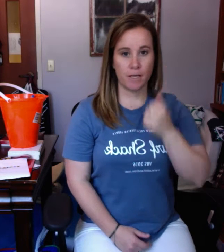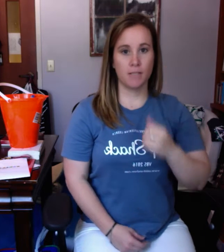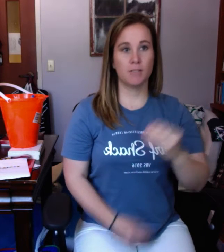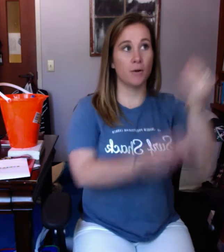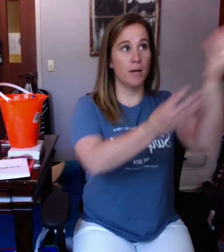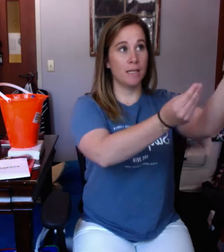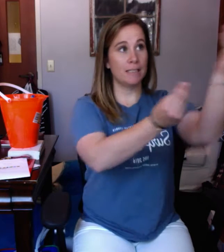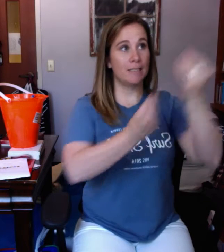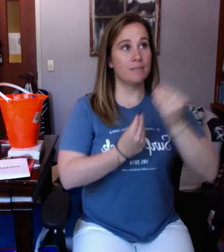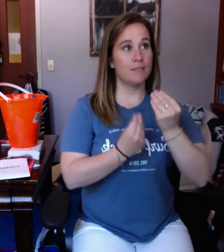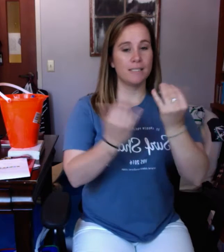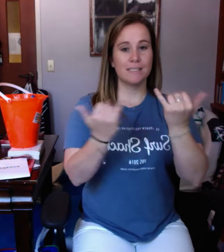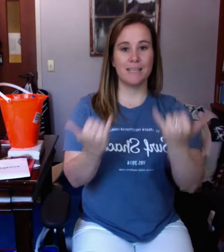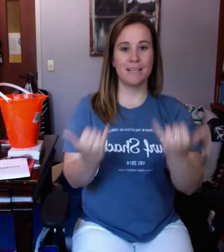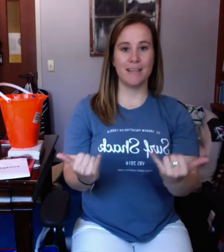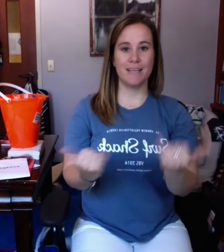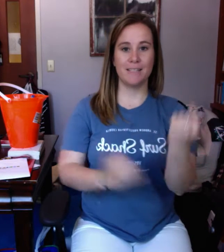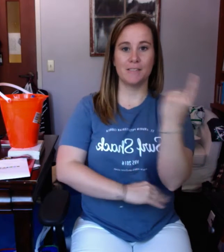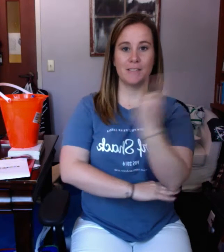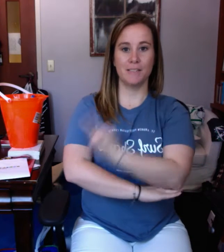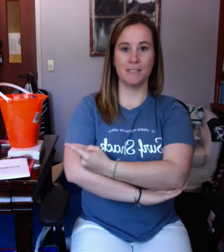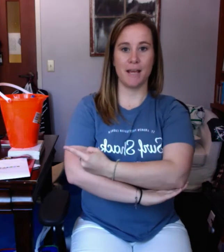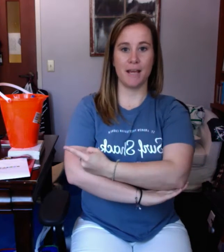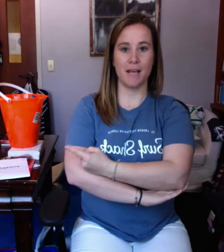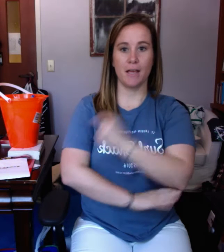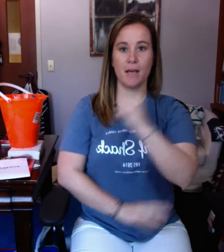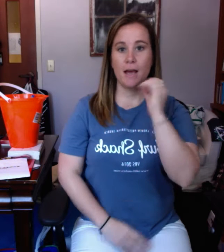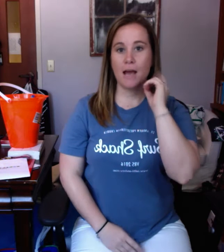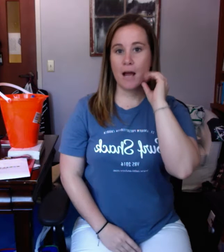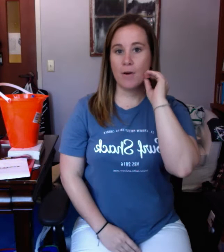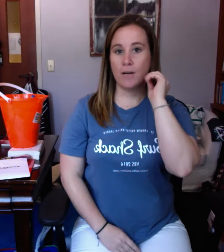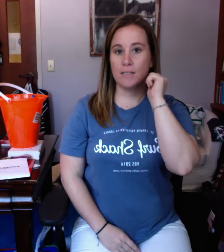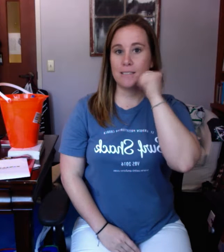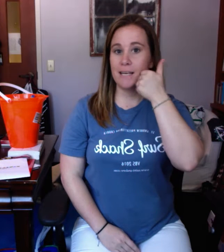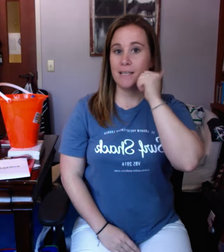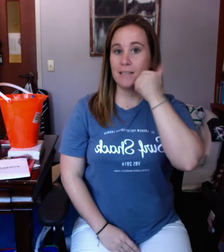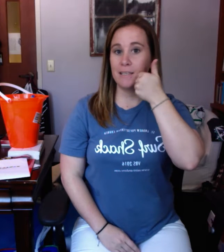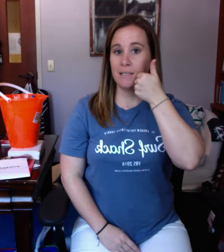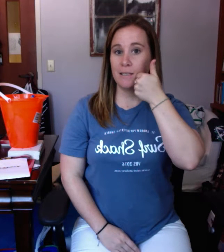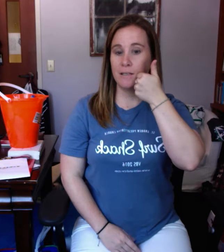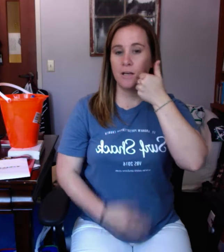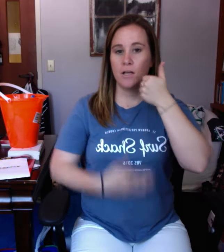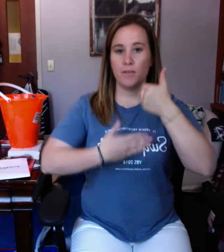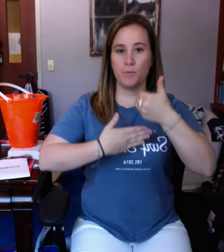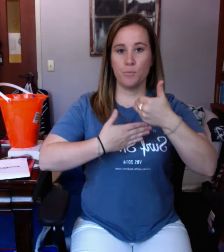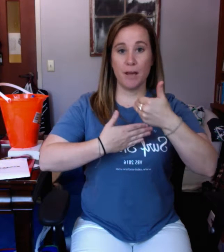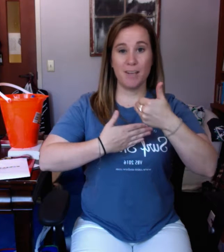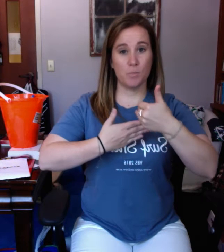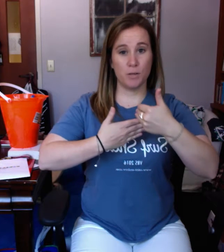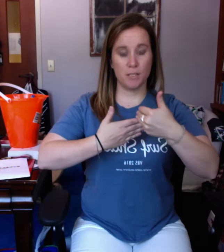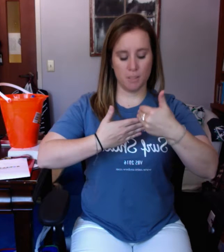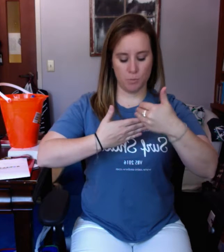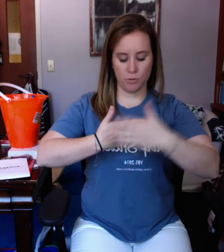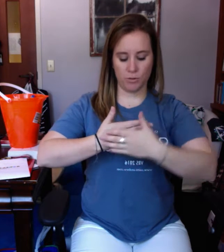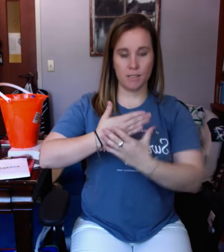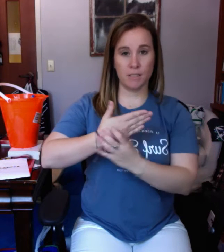so give us this day our daily. Then bread is pretty simple. This is like a